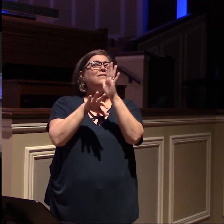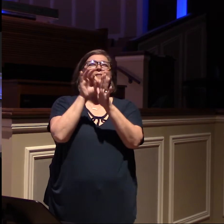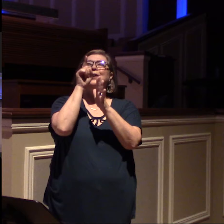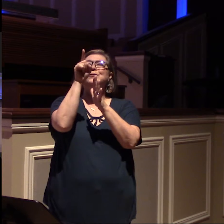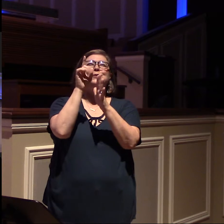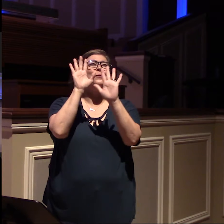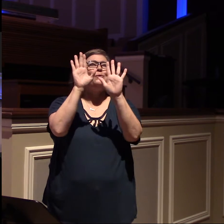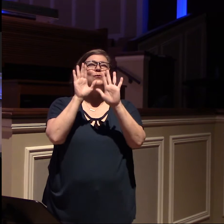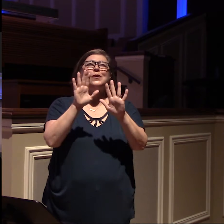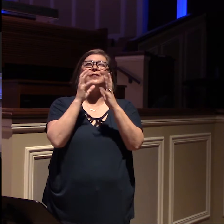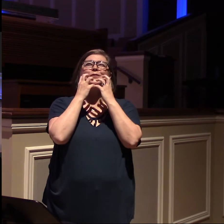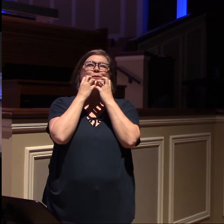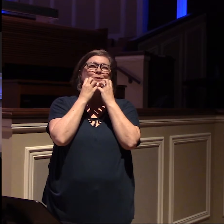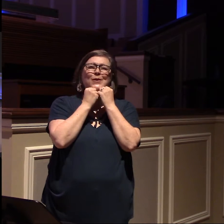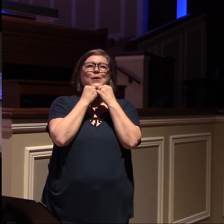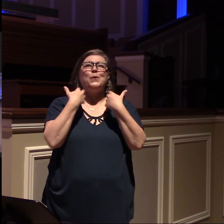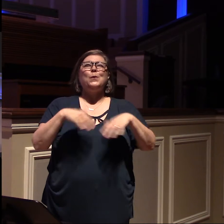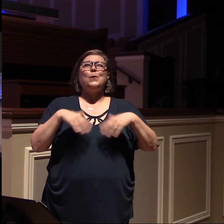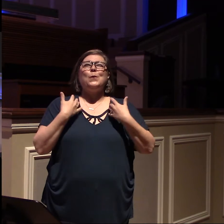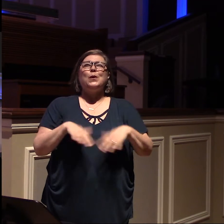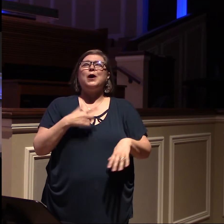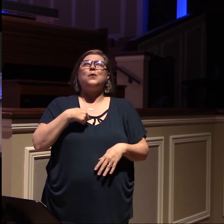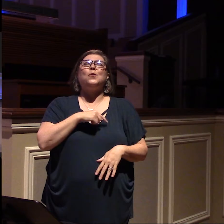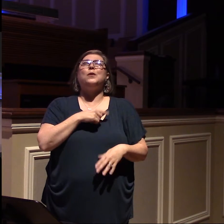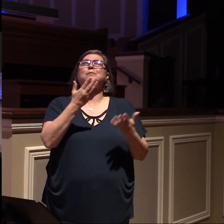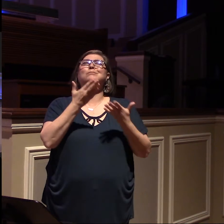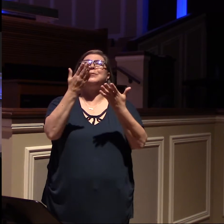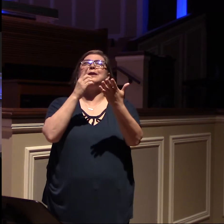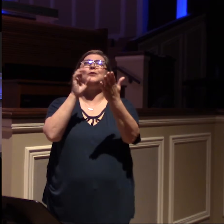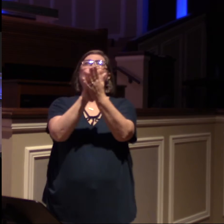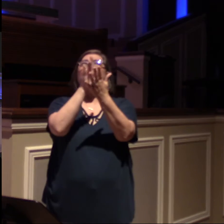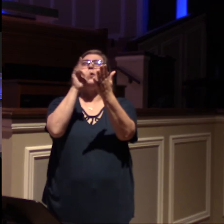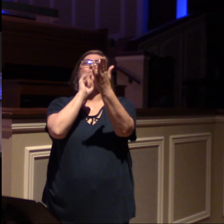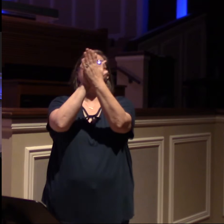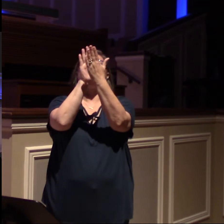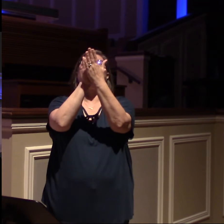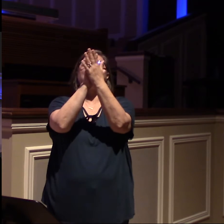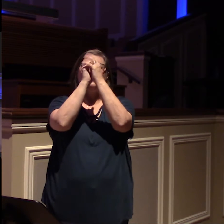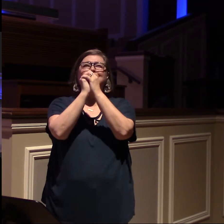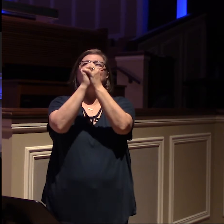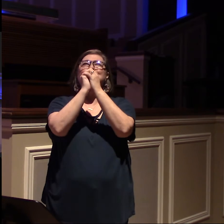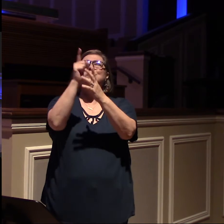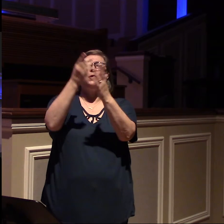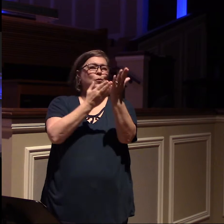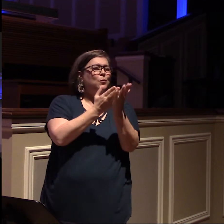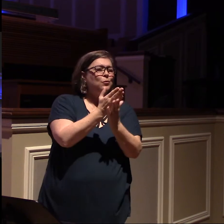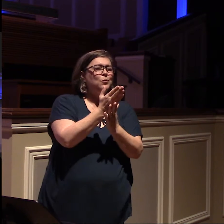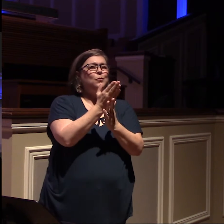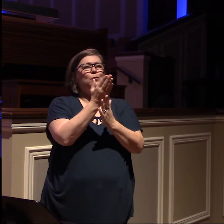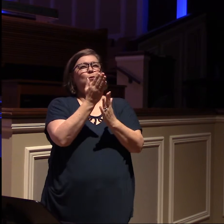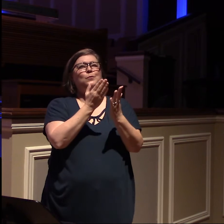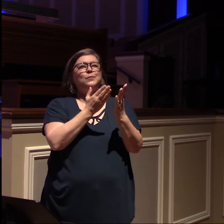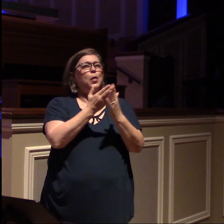treasure. Father, we just pray this morning we bring you glory, Father, and that we would worship you in spirit and truth. And God, as Dr. Hankins